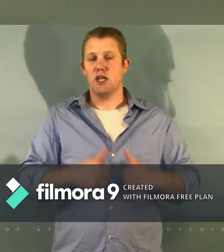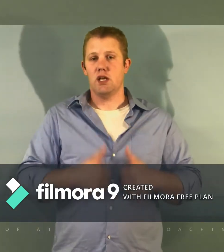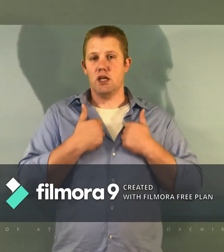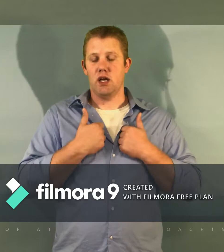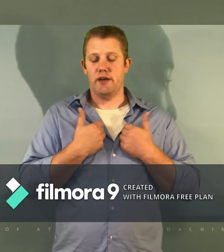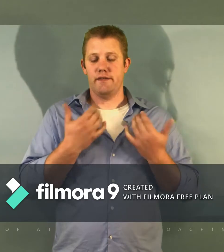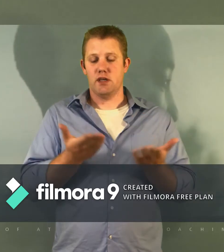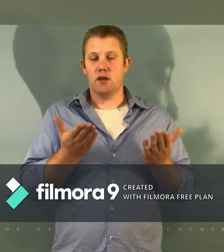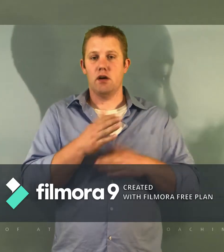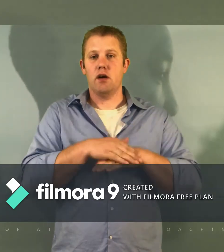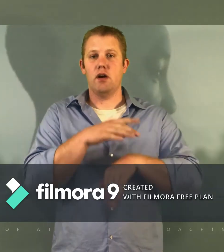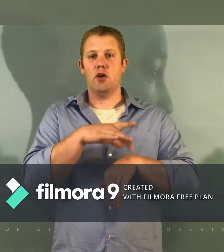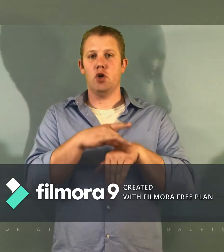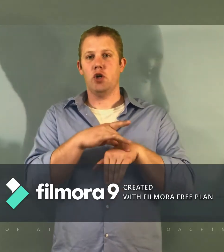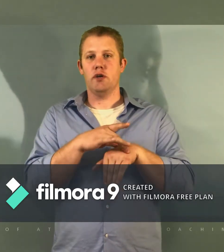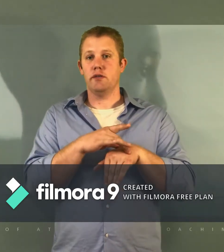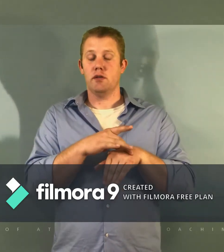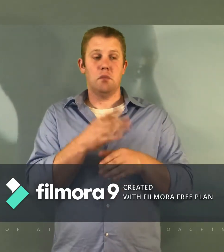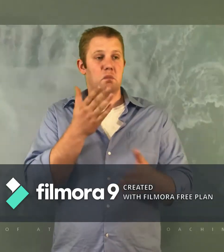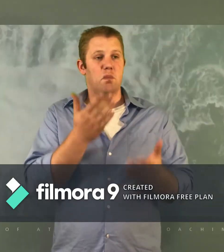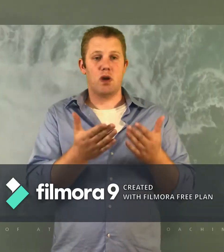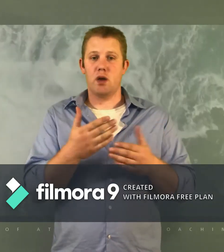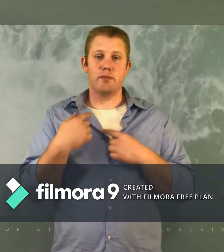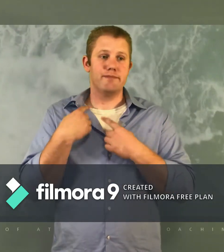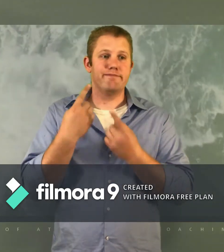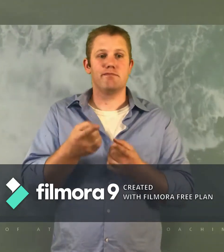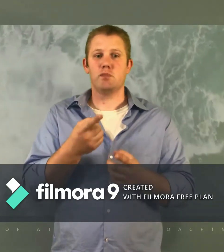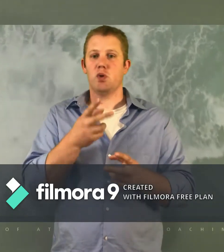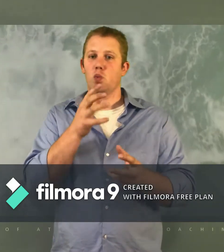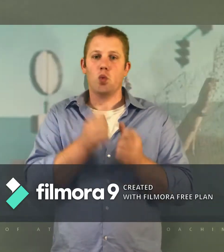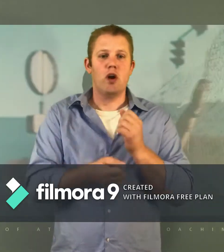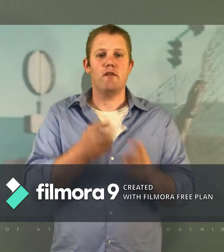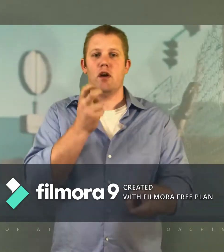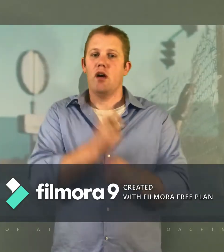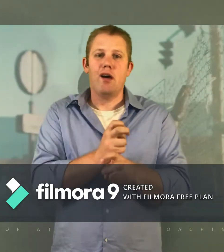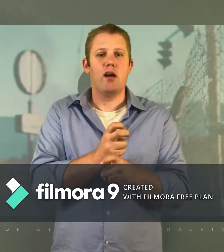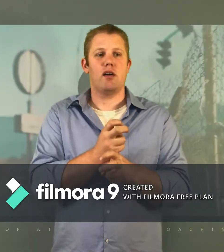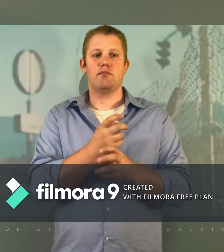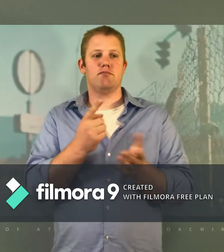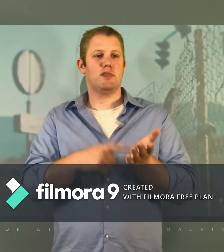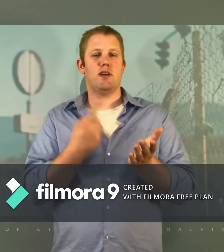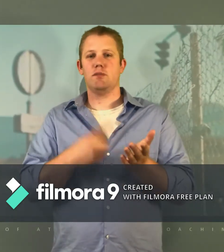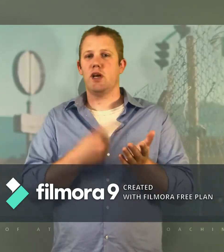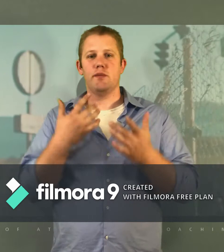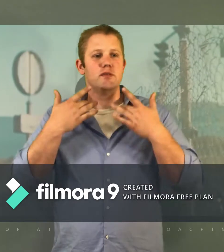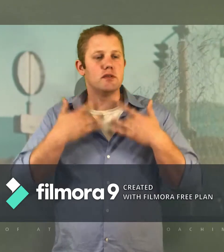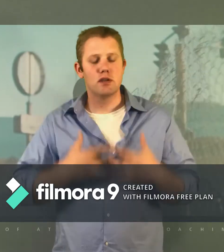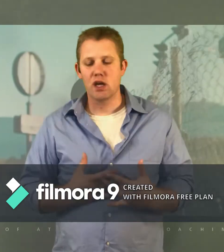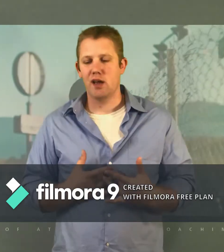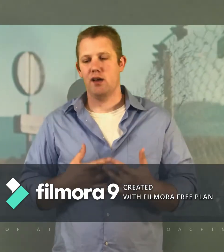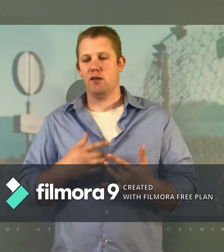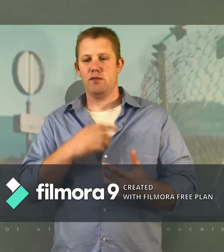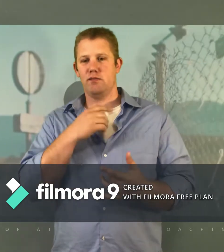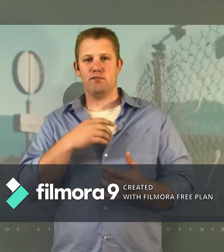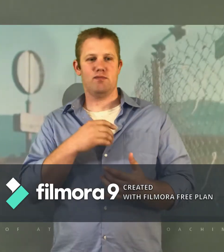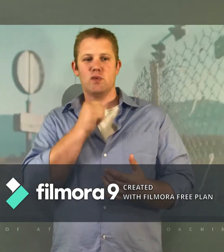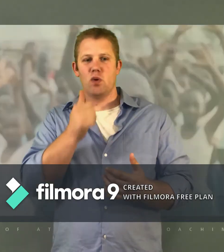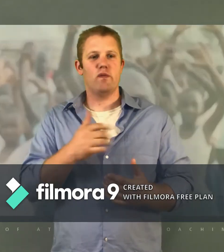The fact that you're still alive and still on this earth, even though it's been challenging and rough, and sometimes you get discouraged